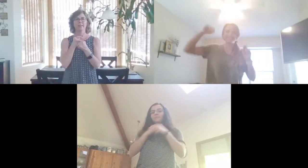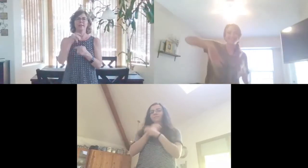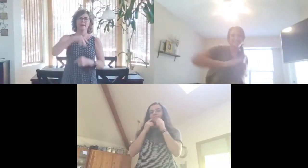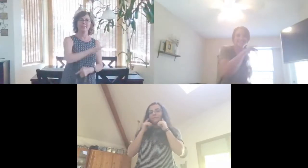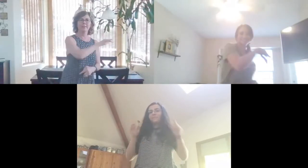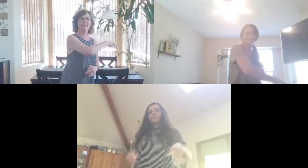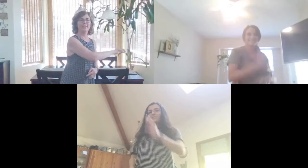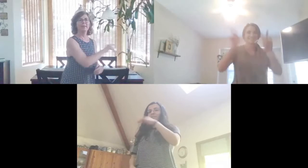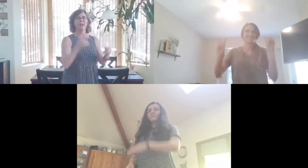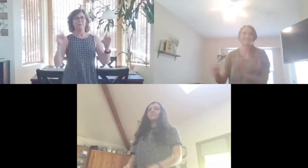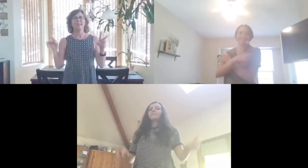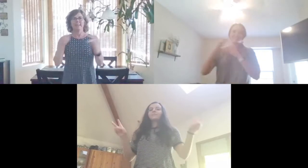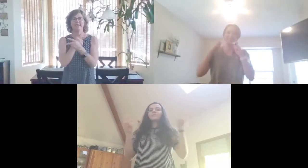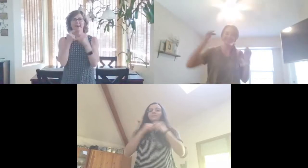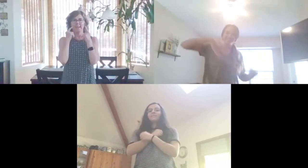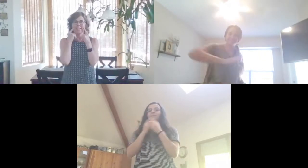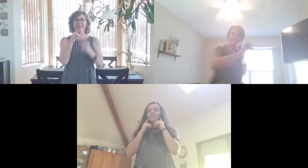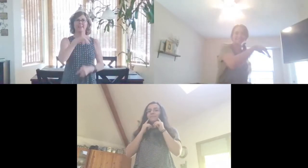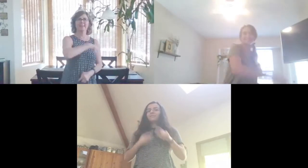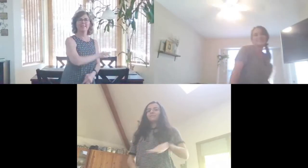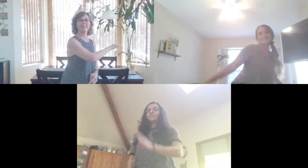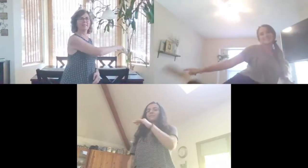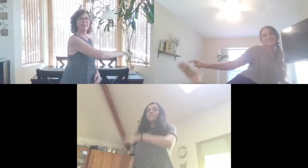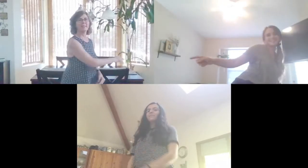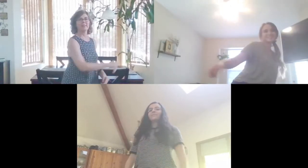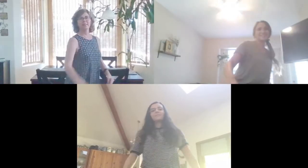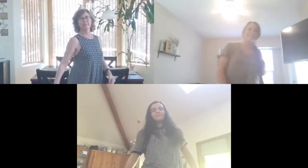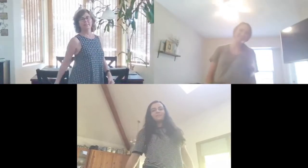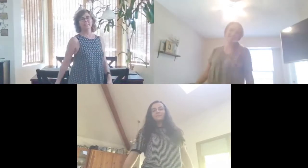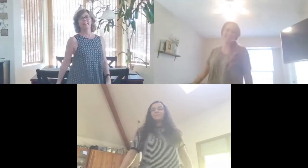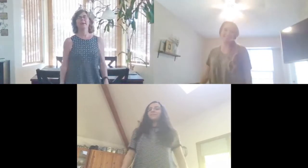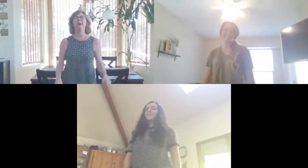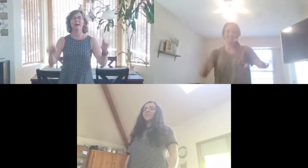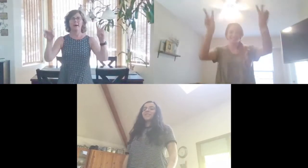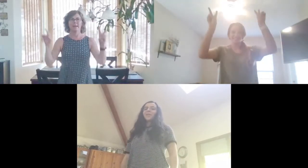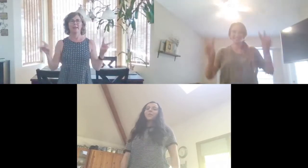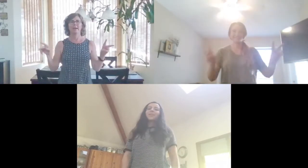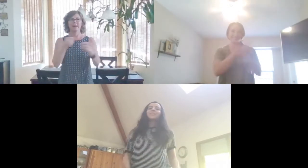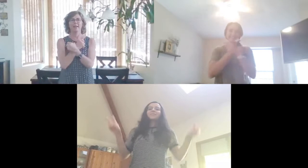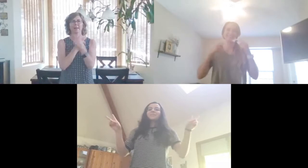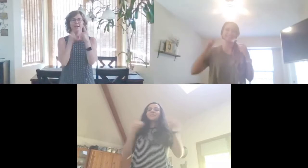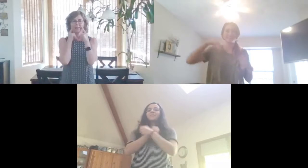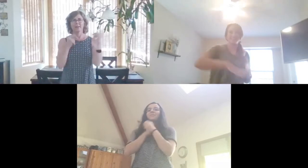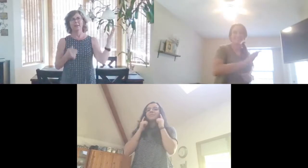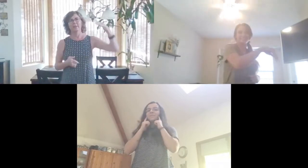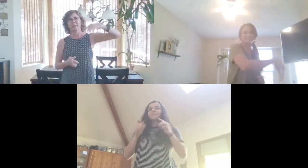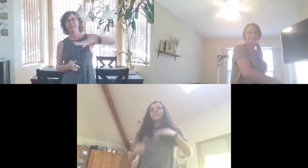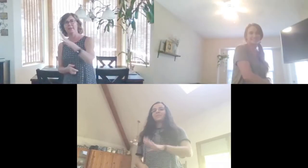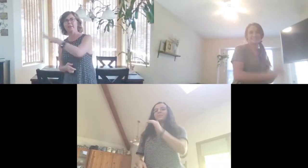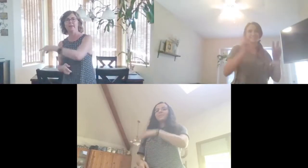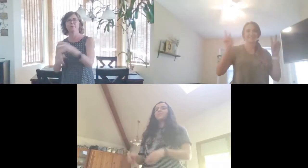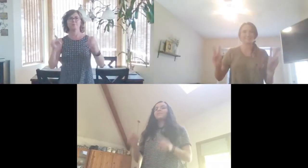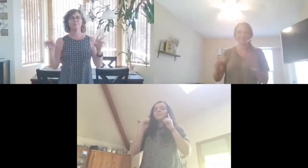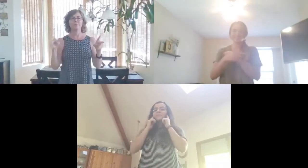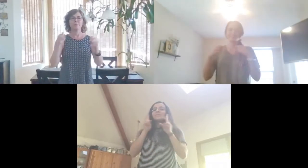joy like a river. I've got peace, love, and joy like a river in my soul. I've got peace, love, and joy like a river. I've